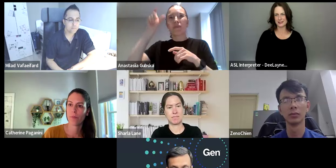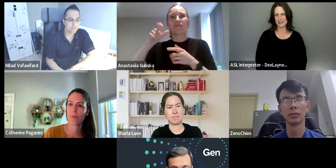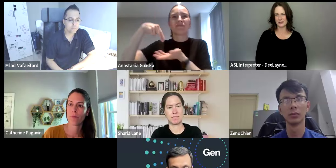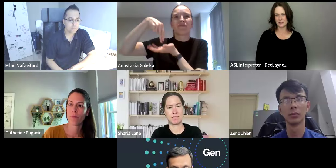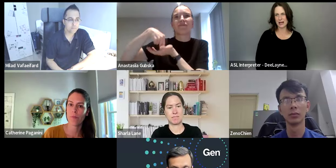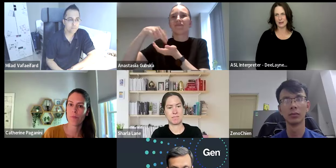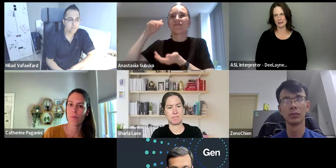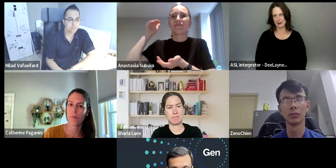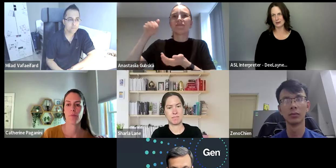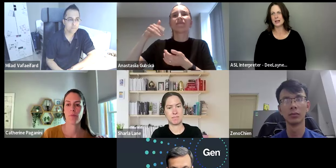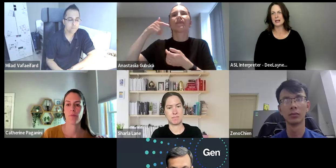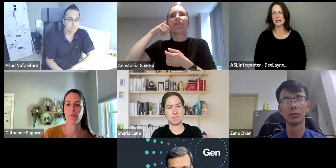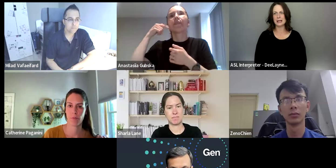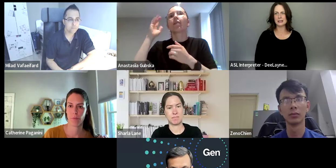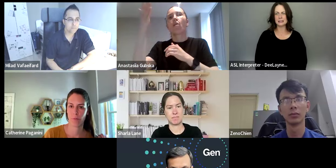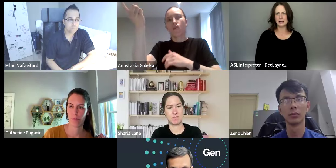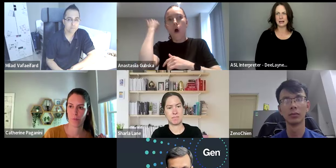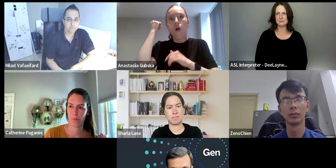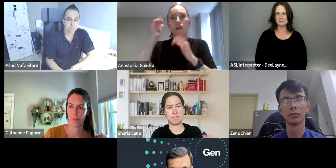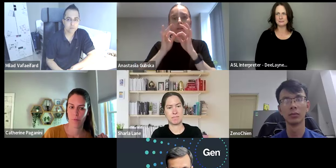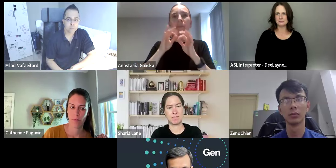other things, even if it's happening there.